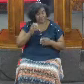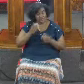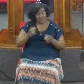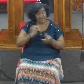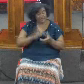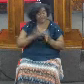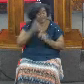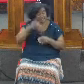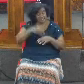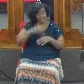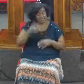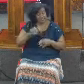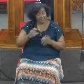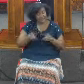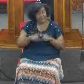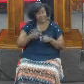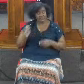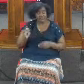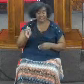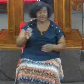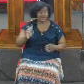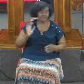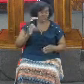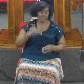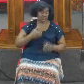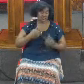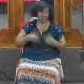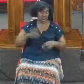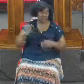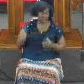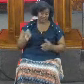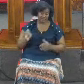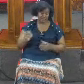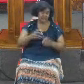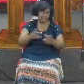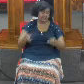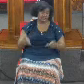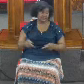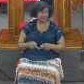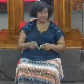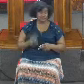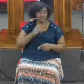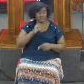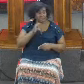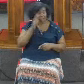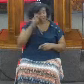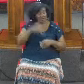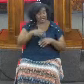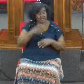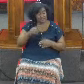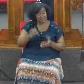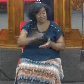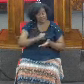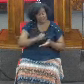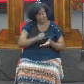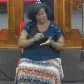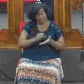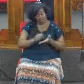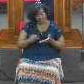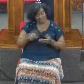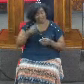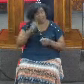looked at them as eternal souls headed for an eternal destiny. You never look at them the way a songwriter looks at them